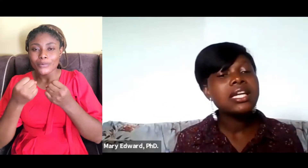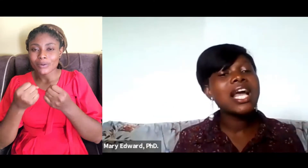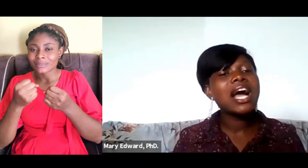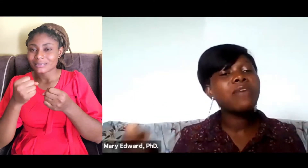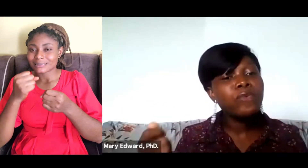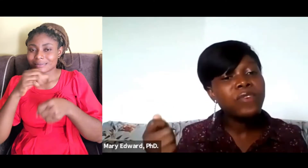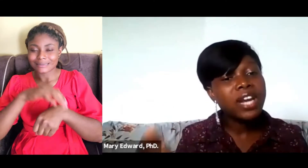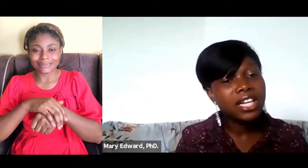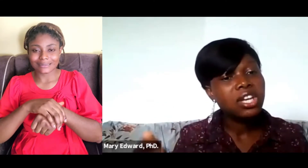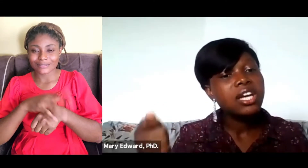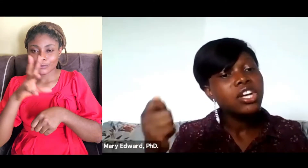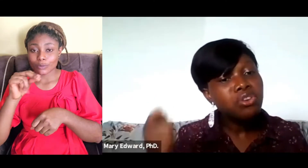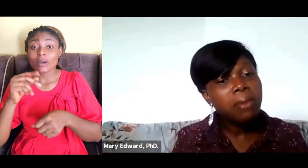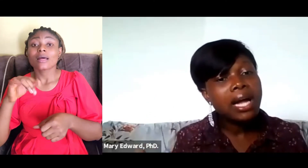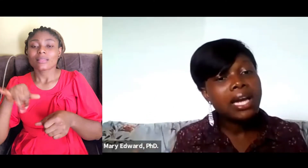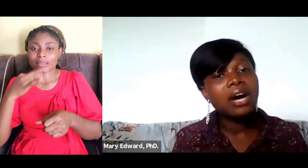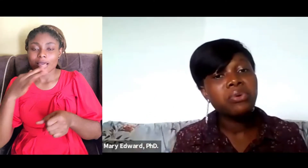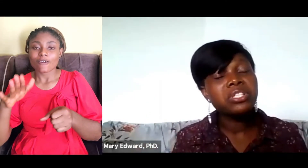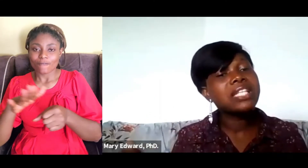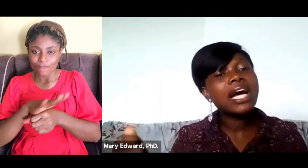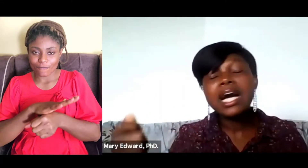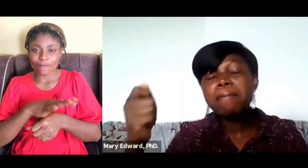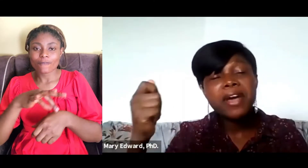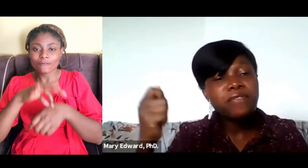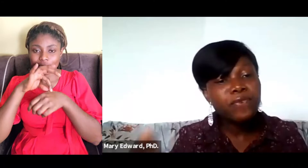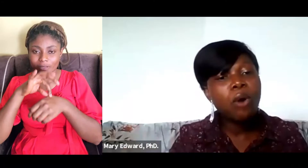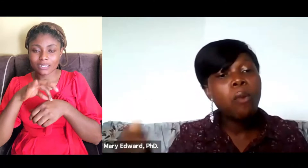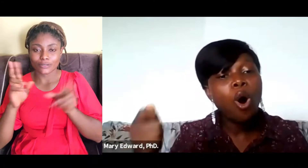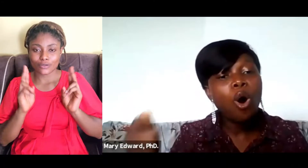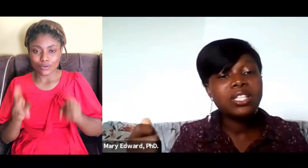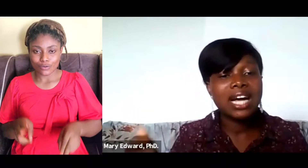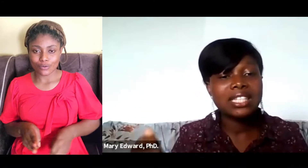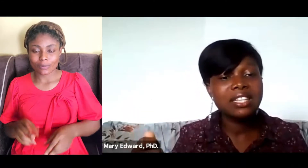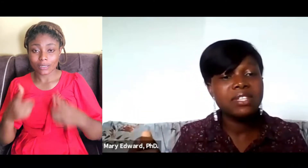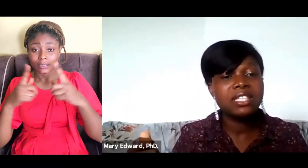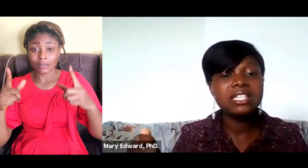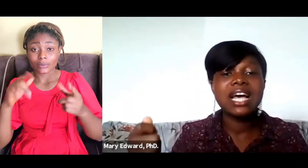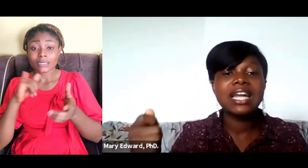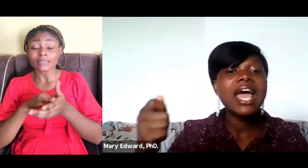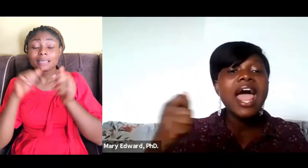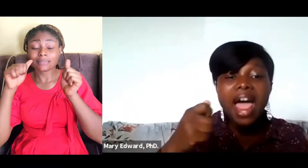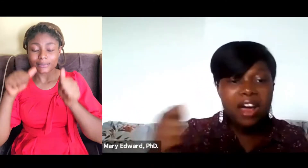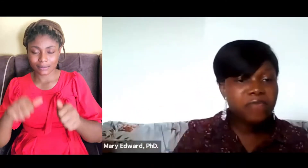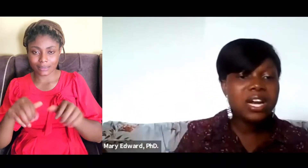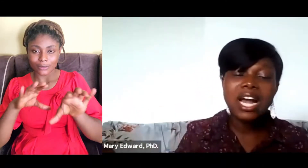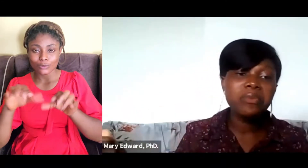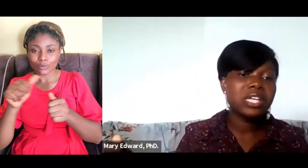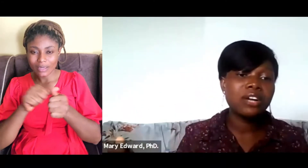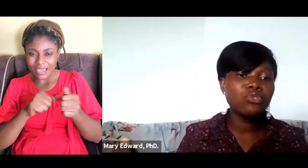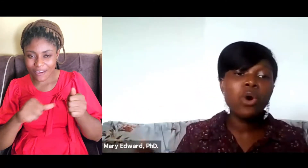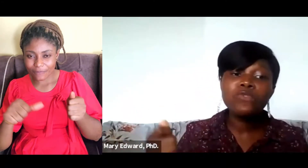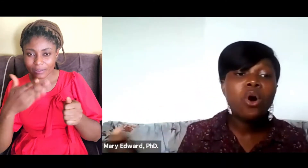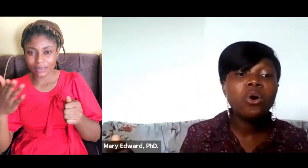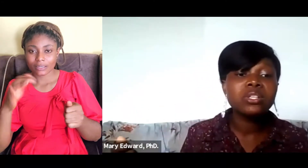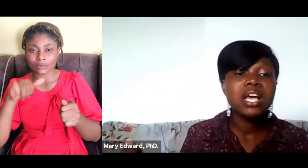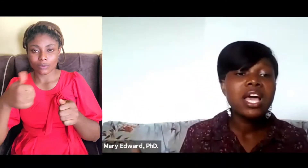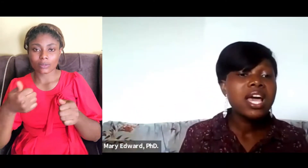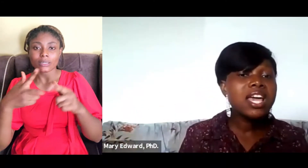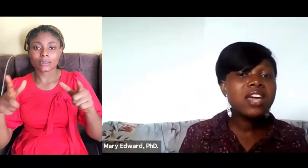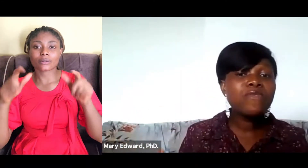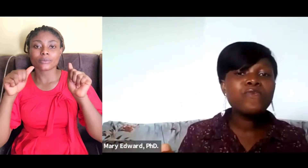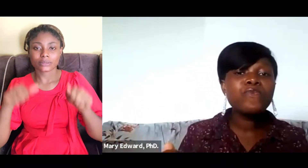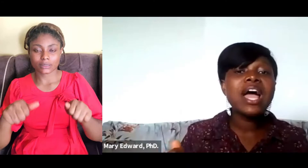pigeons. They are full-fledged human languages that can perform all the activities that every language can do. Of